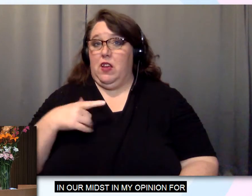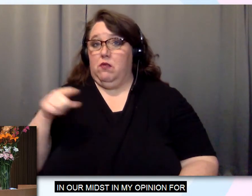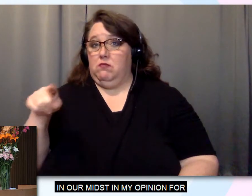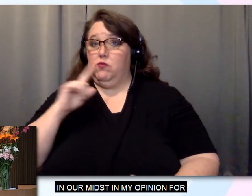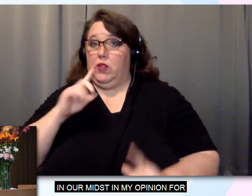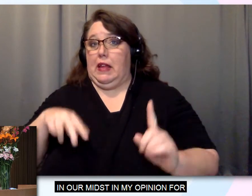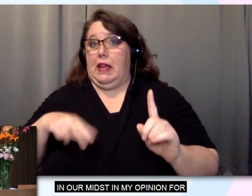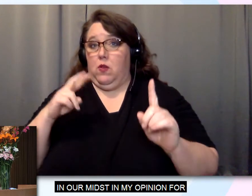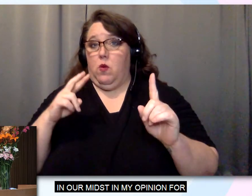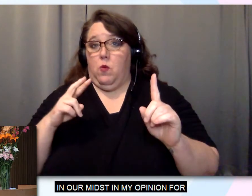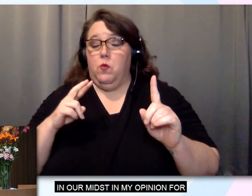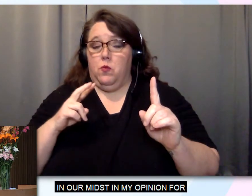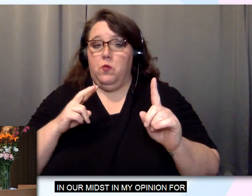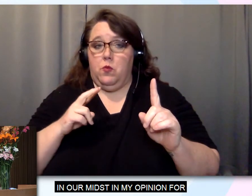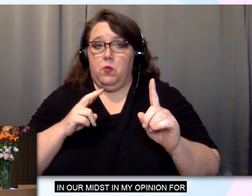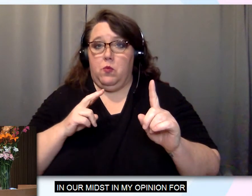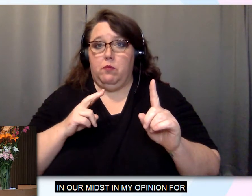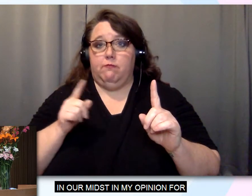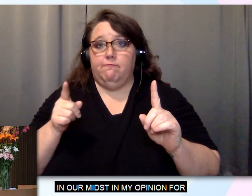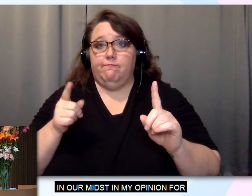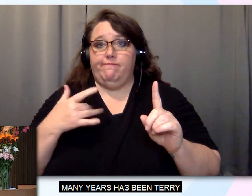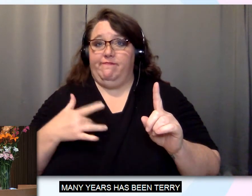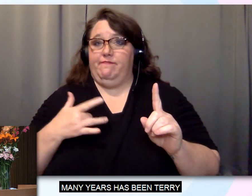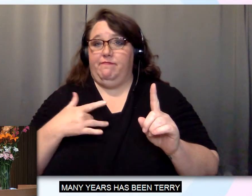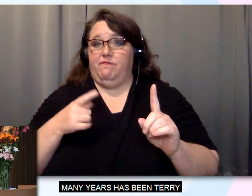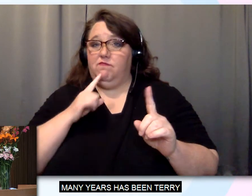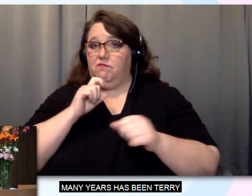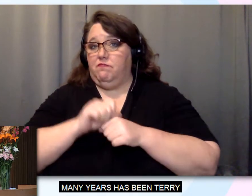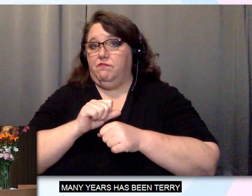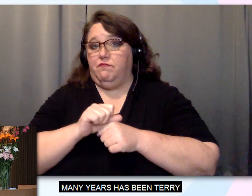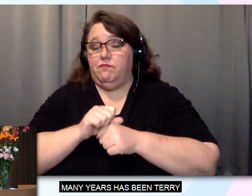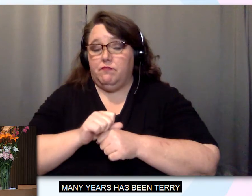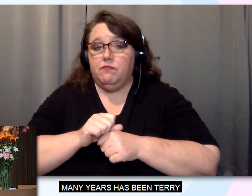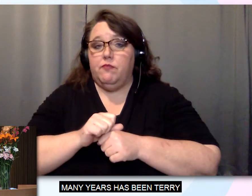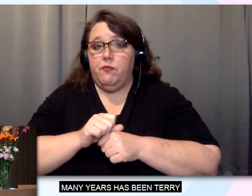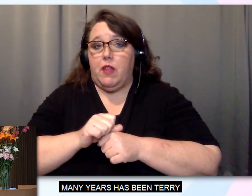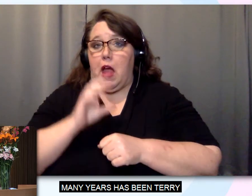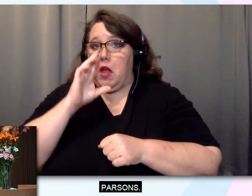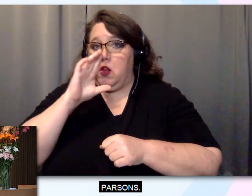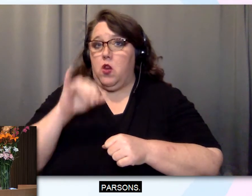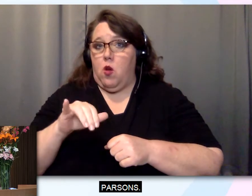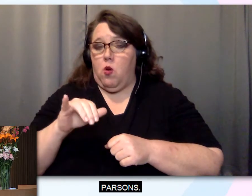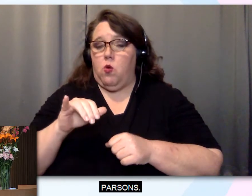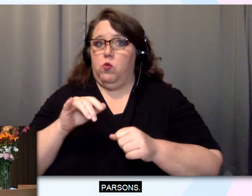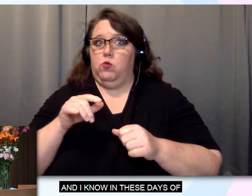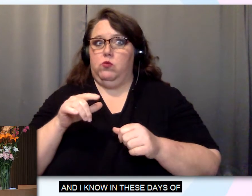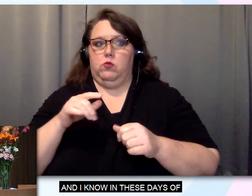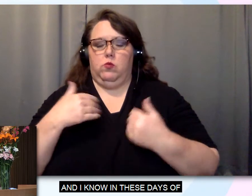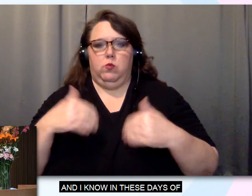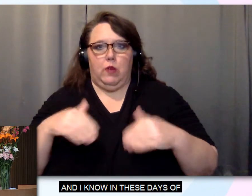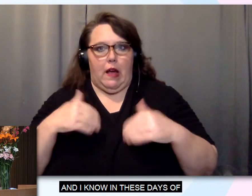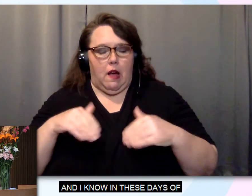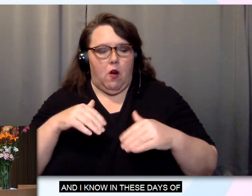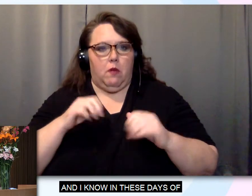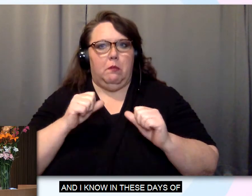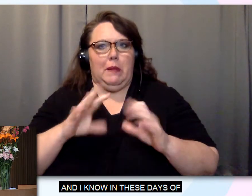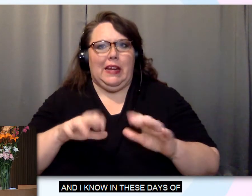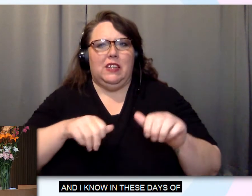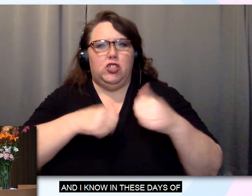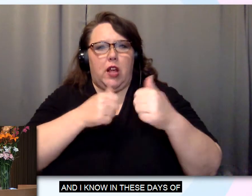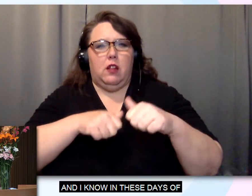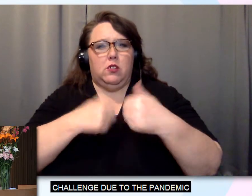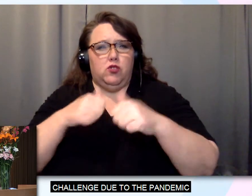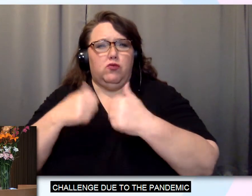our midst, in my opinion, for many years has been Terry Parsons. And I know that in these days of challenge due